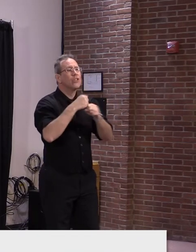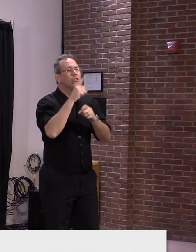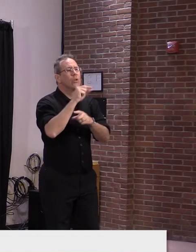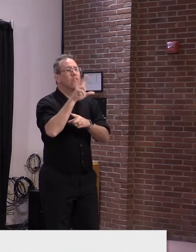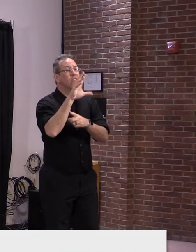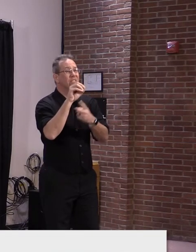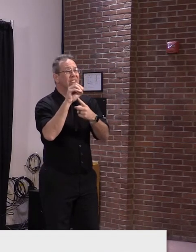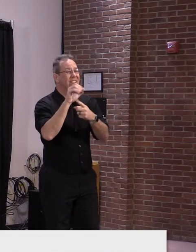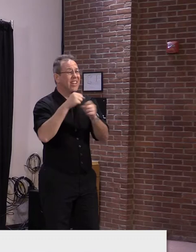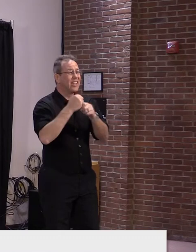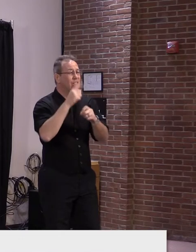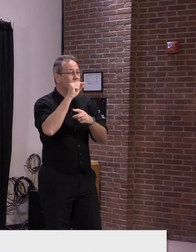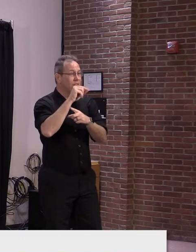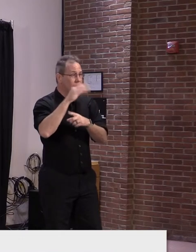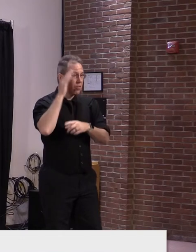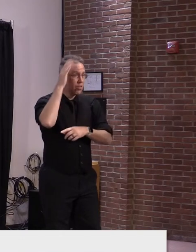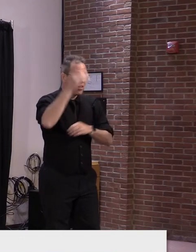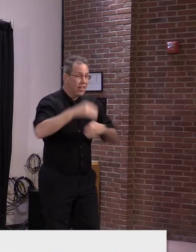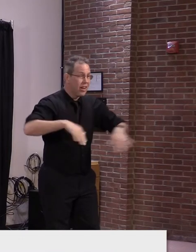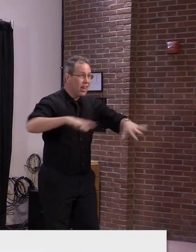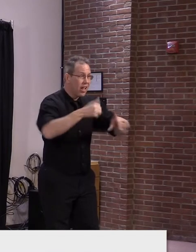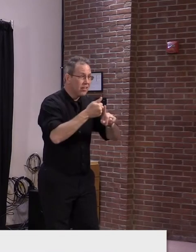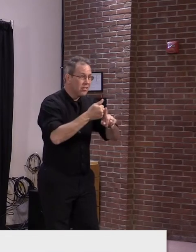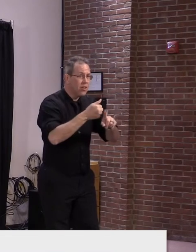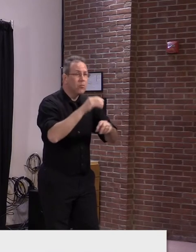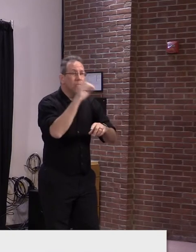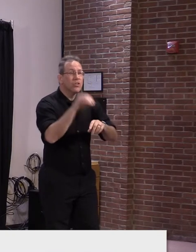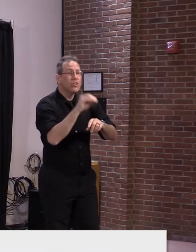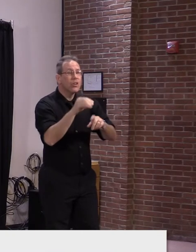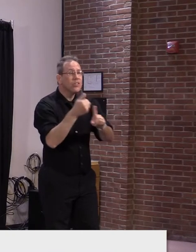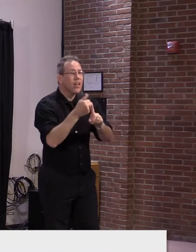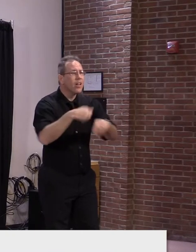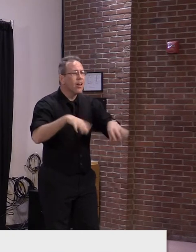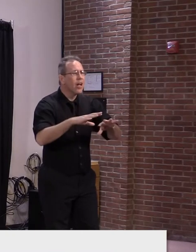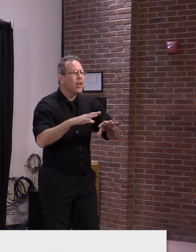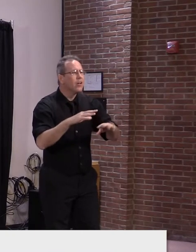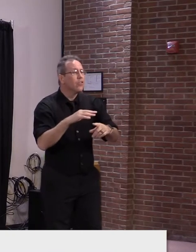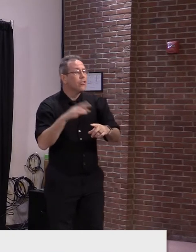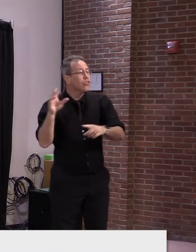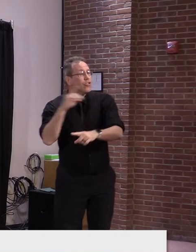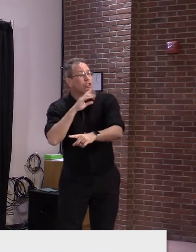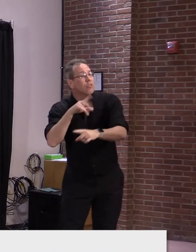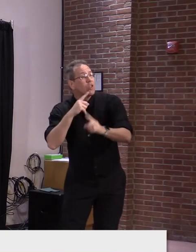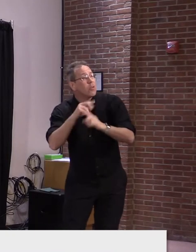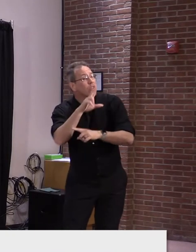world, but also Vermont doing its fair share. So you're talking about the U.S. House?